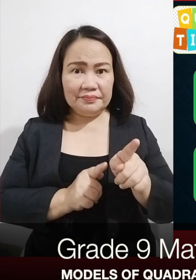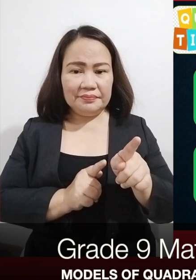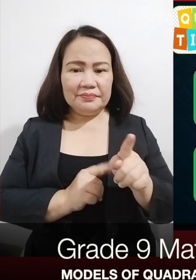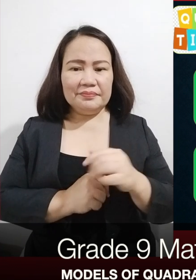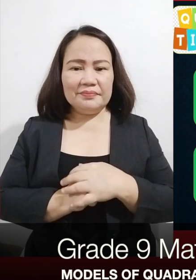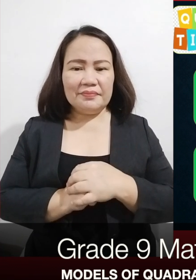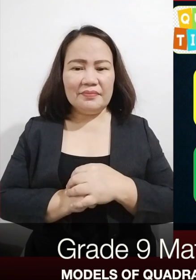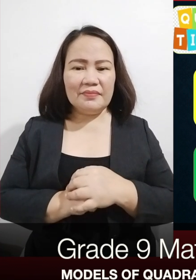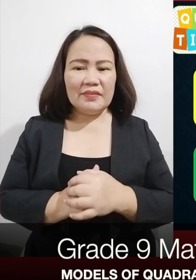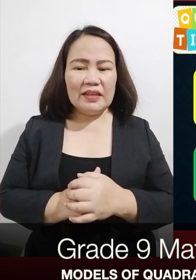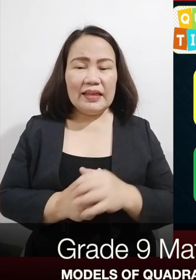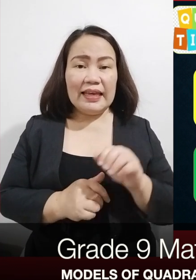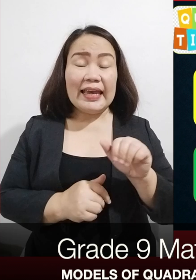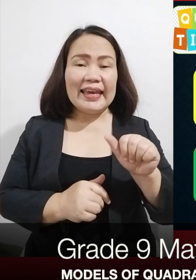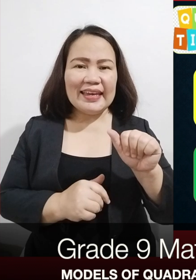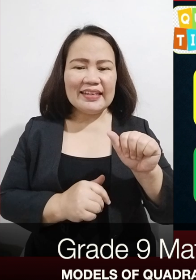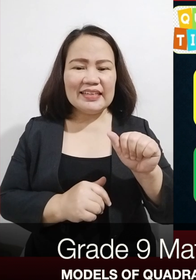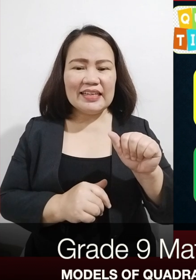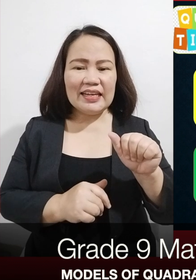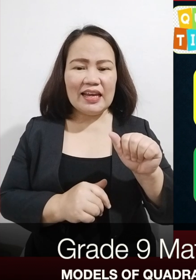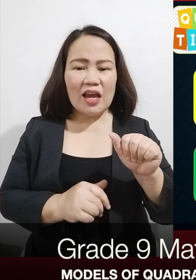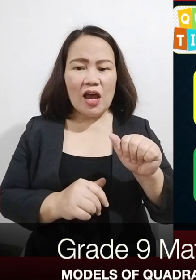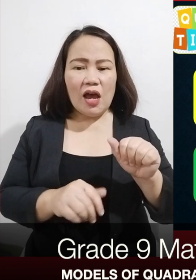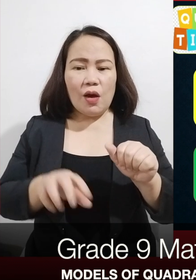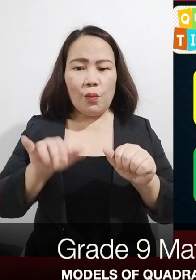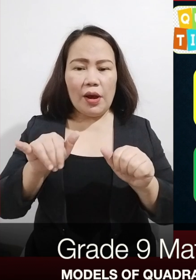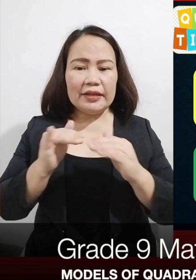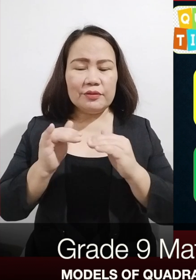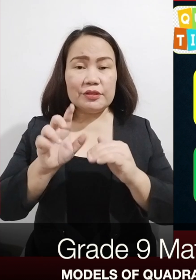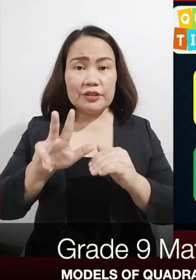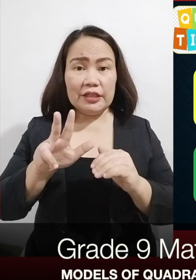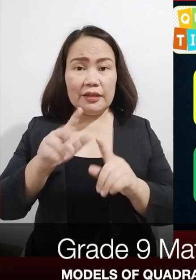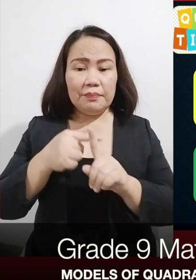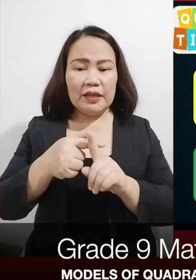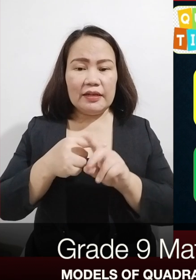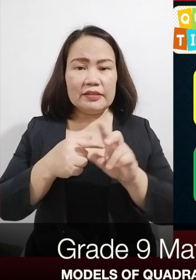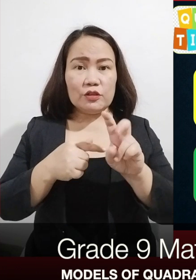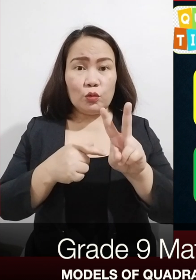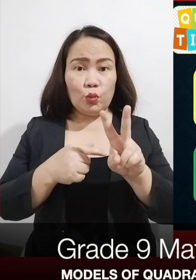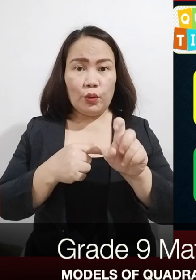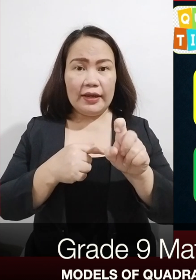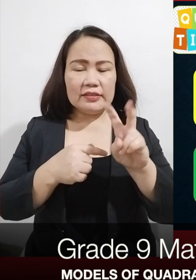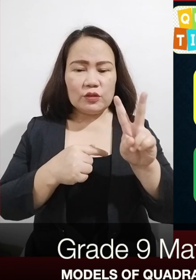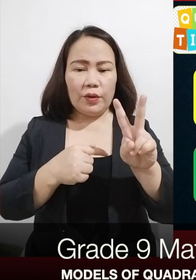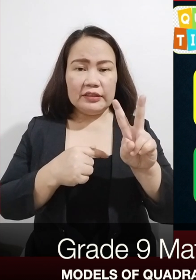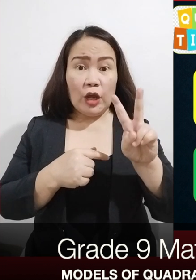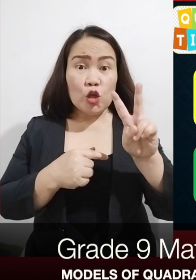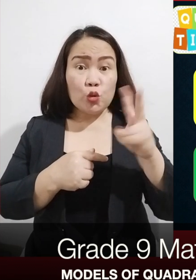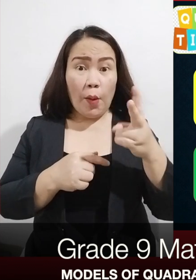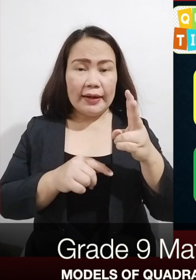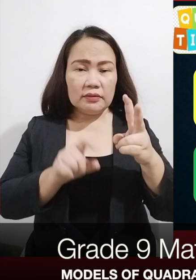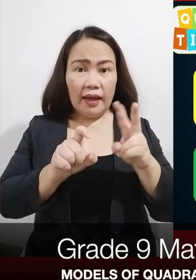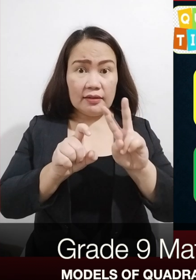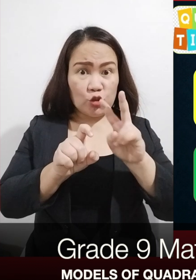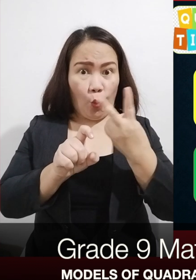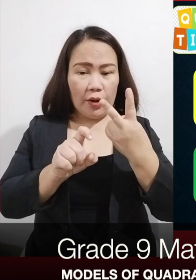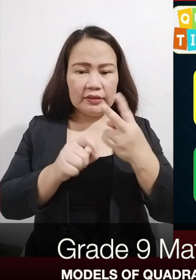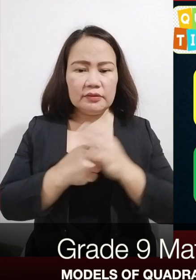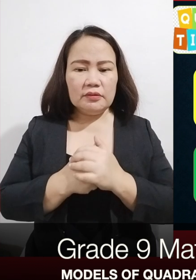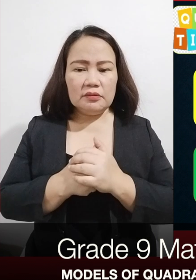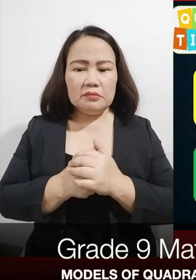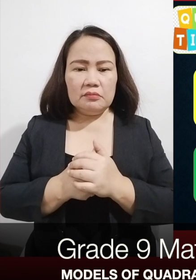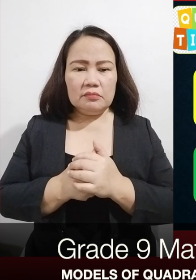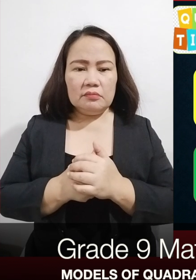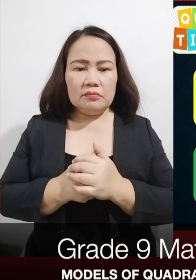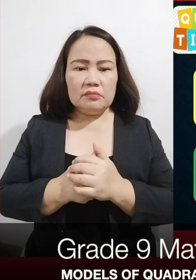Okay, so the answer is A. Y is equal to 3 plus 2x squared. Okay, so I know siguro yung iba